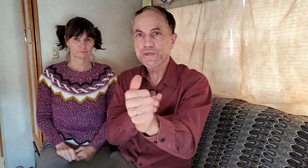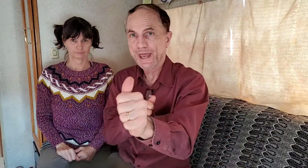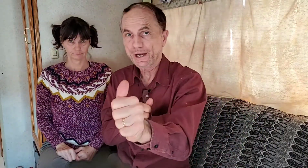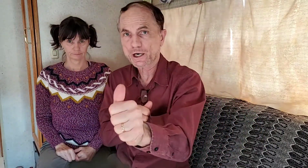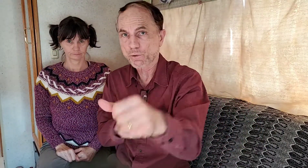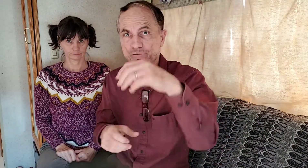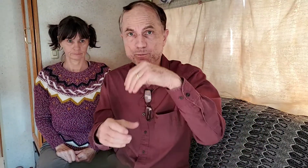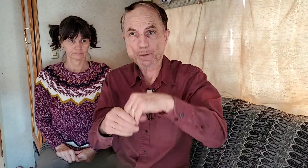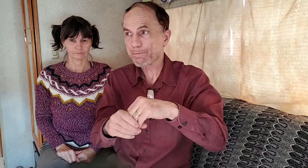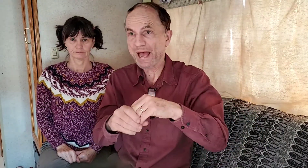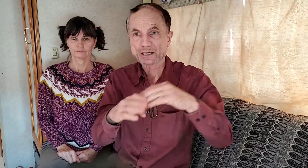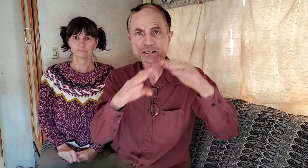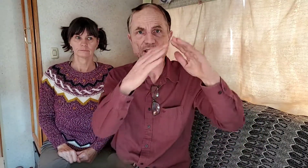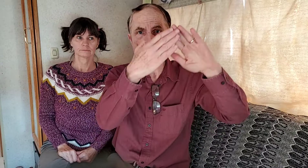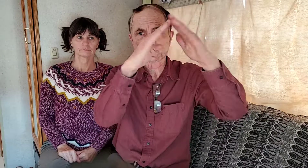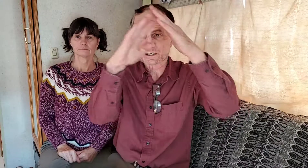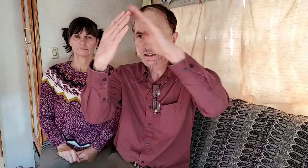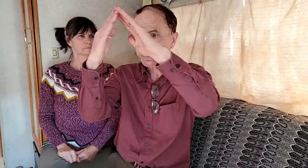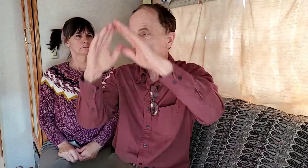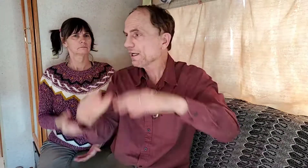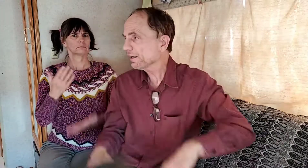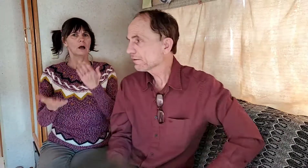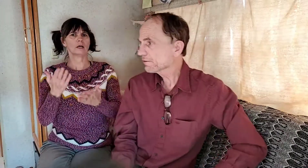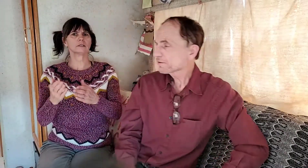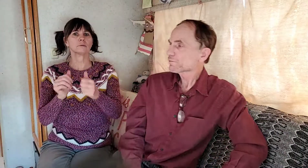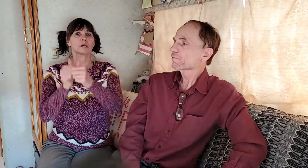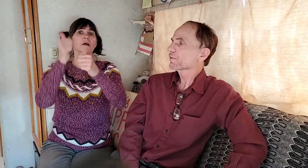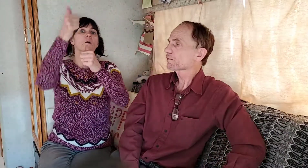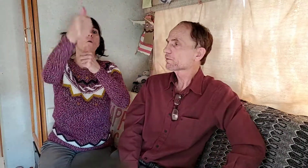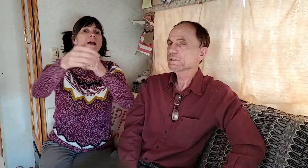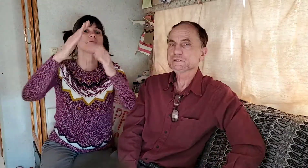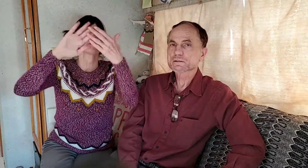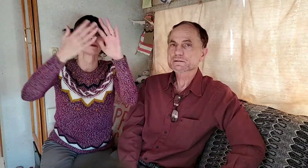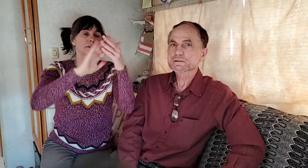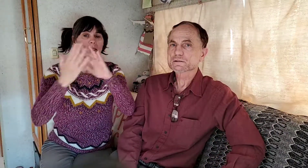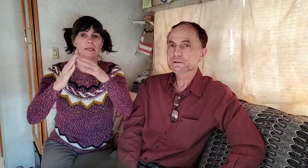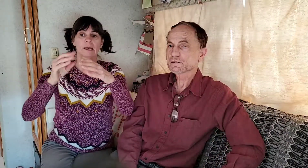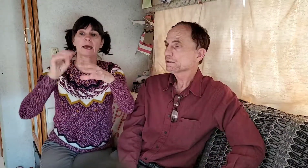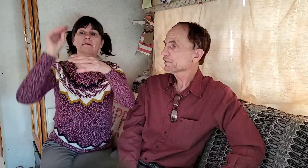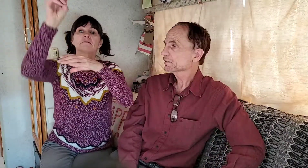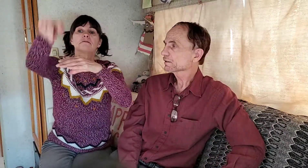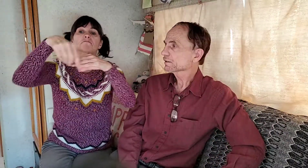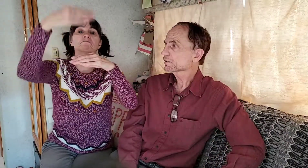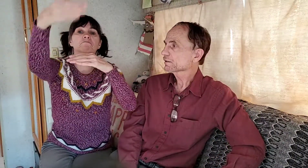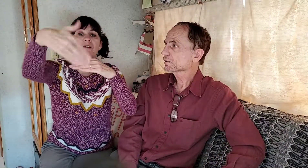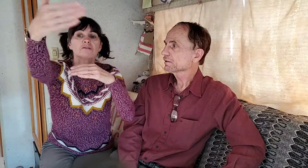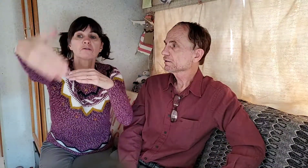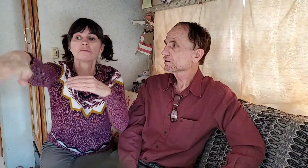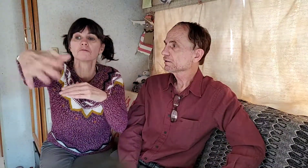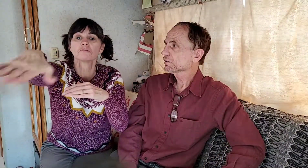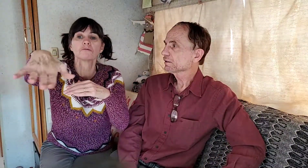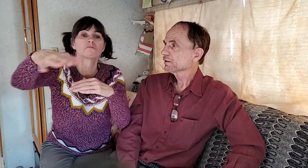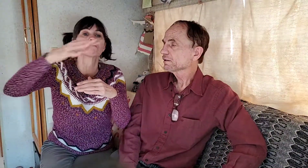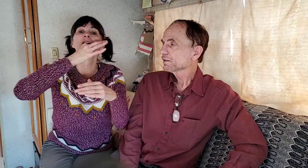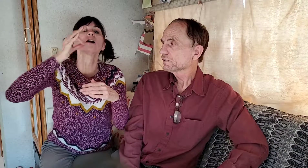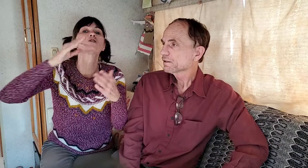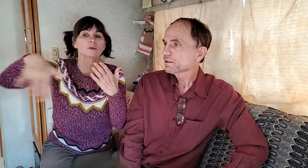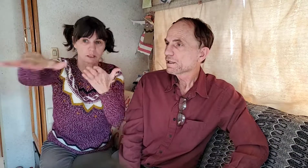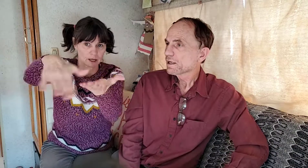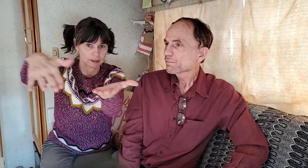there, away from the palace and into the city? Possibly away from the city and into the countryside. But